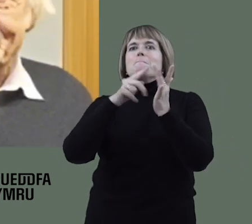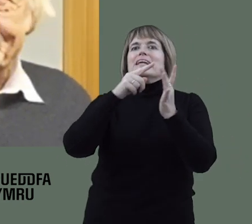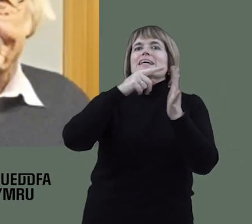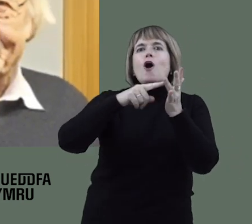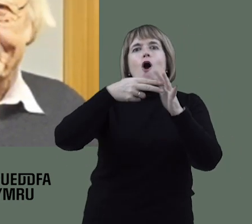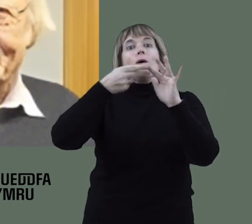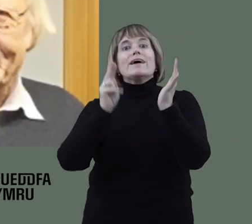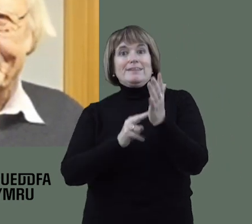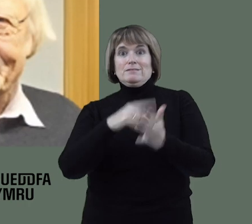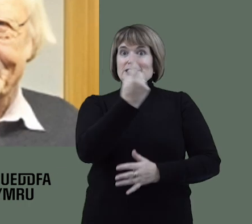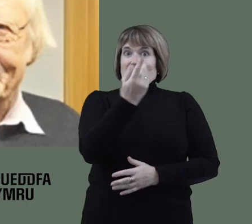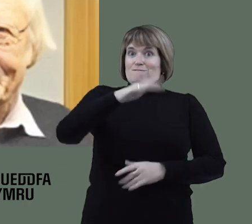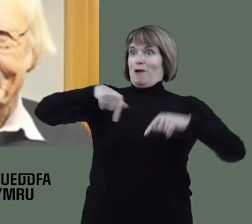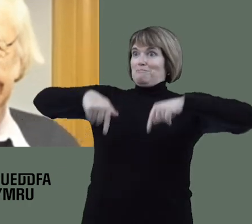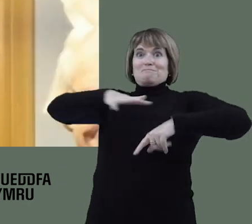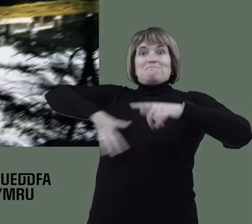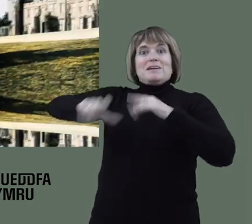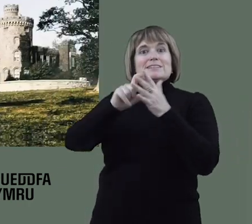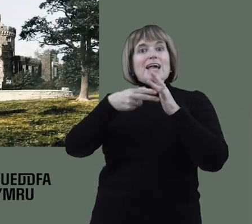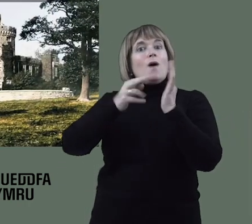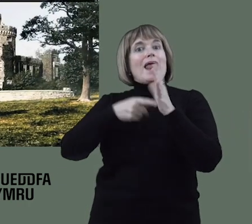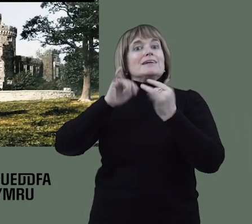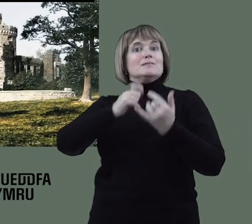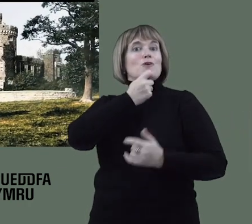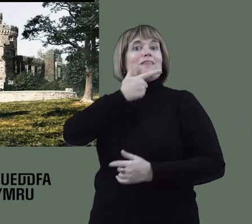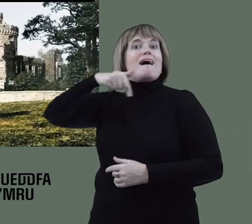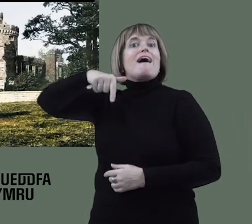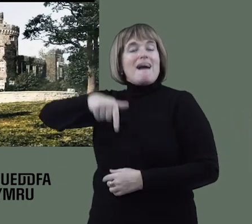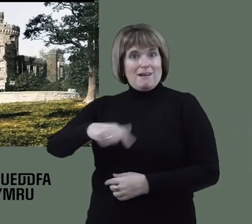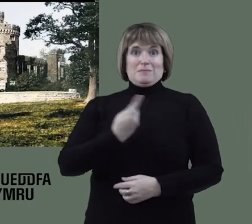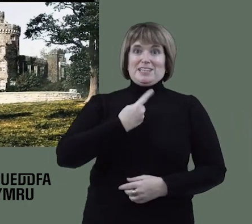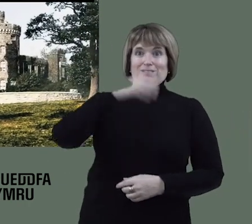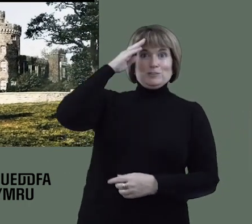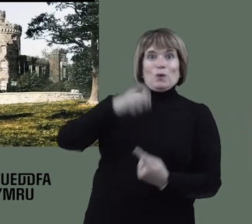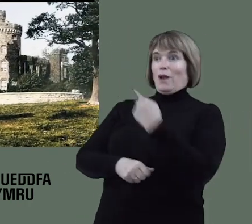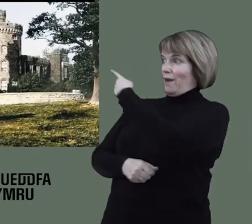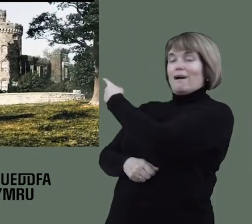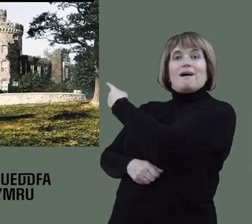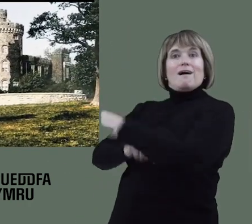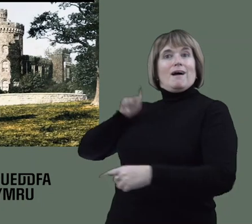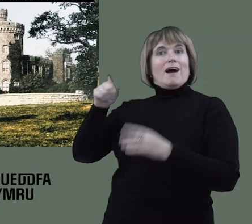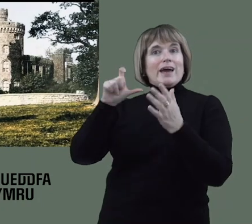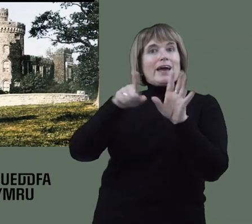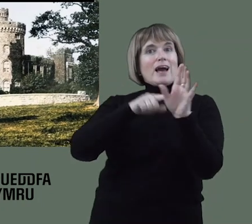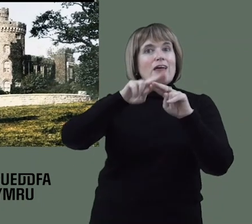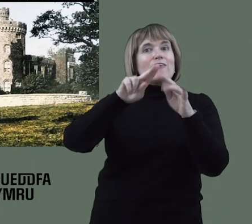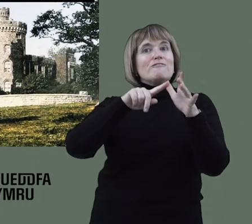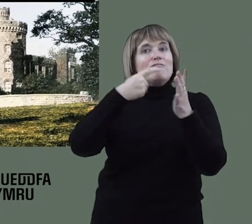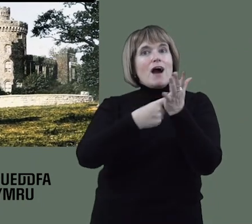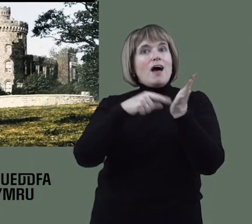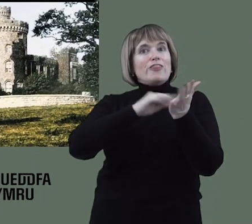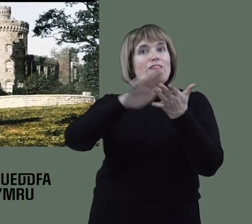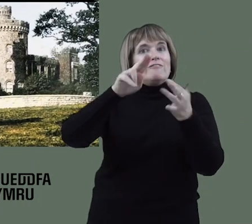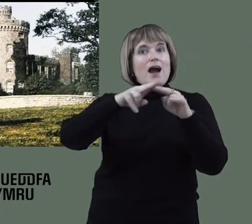Owen, who was born in Dowlais. And I was in school in Cabarca during the war, from